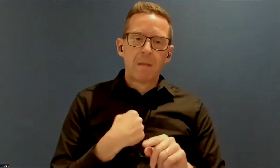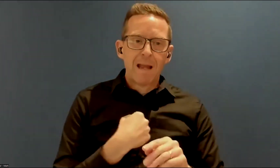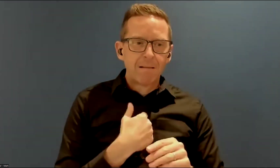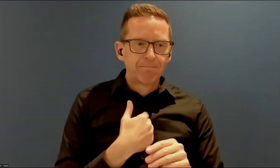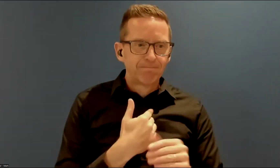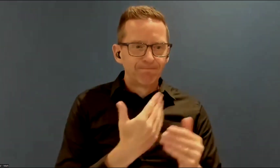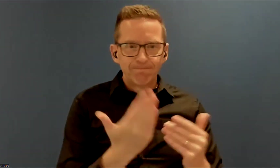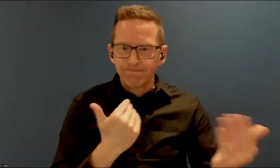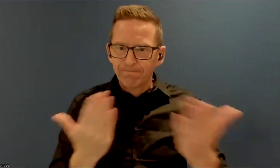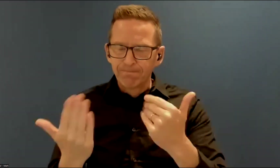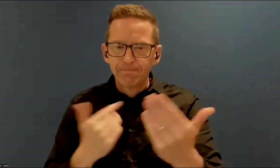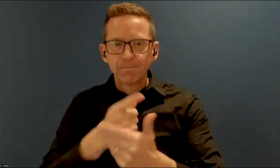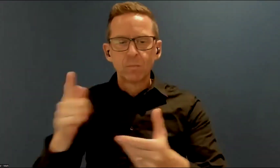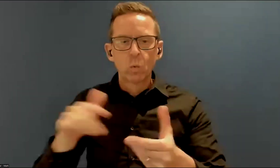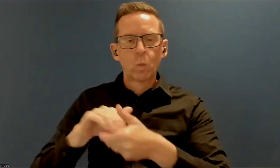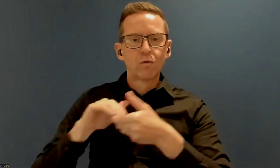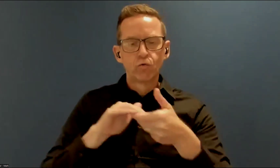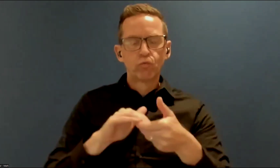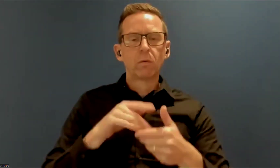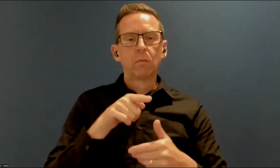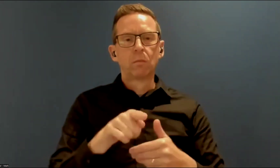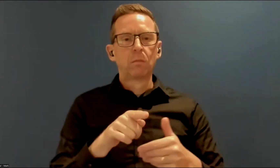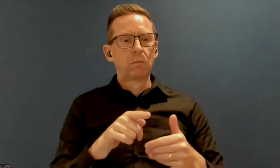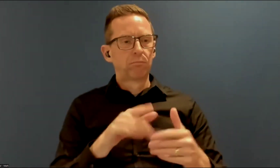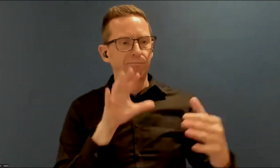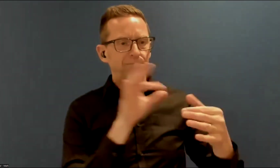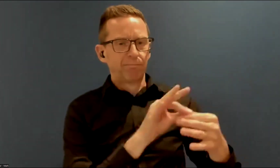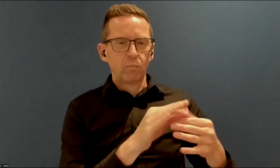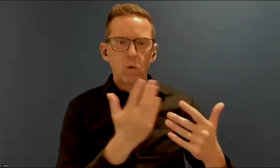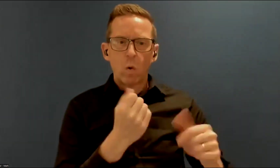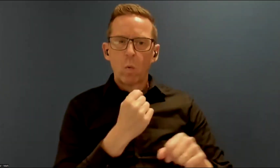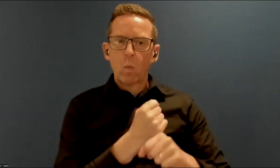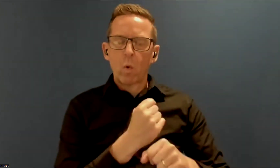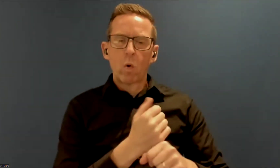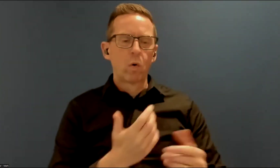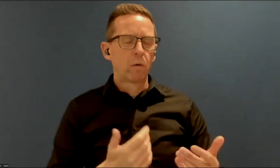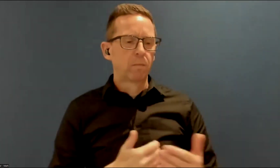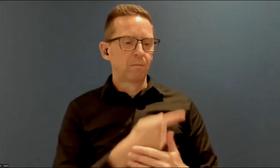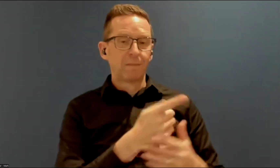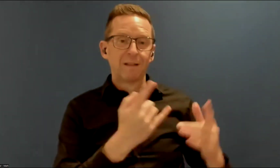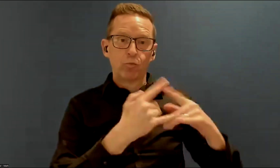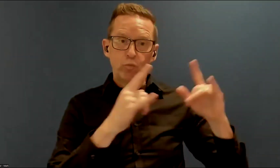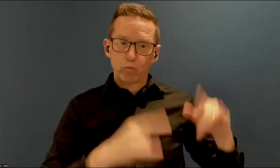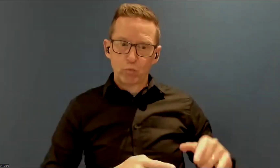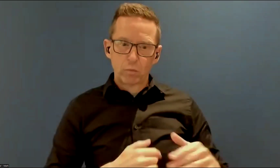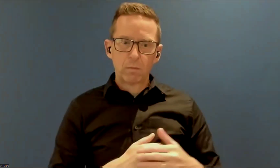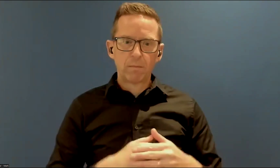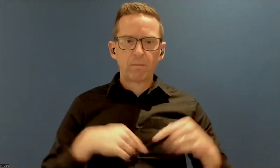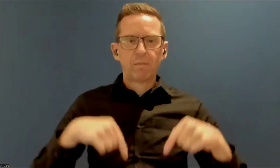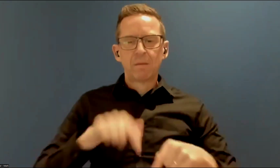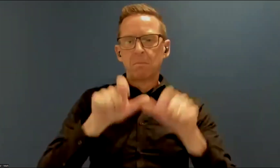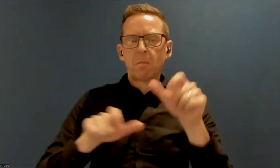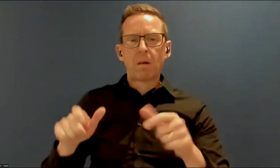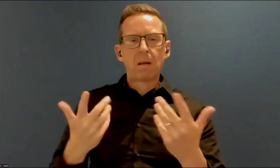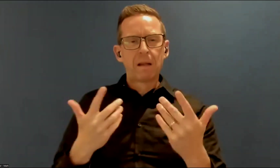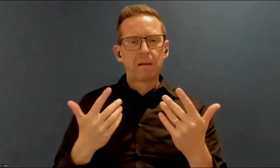working with deinstitutionalizations for example, quote unquote, what's so-called orphans here, or